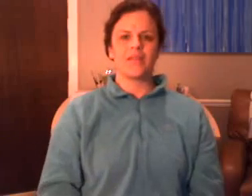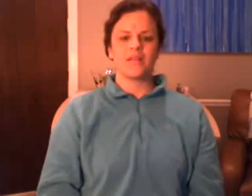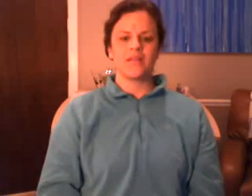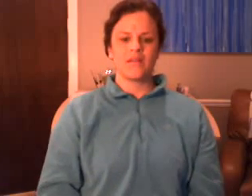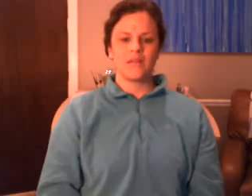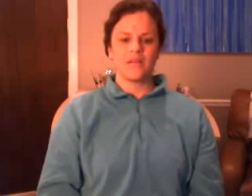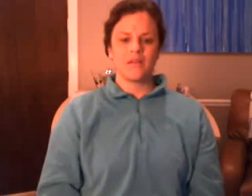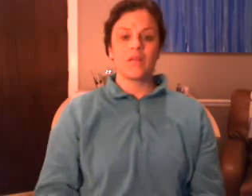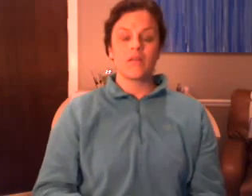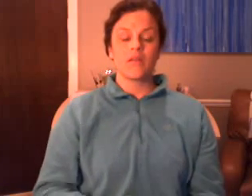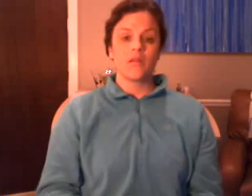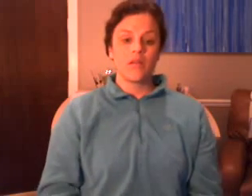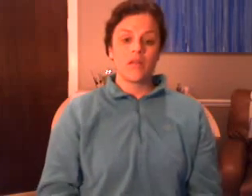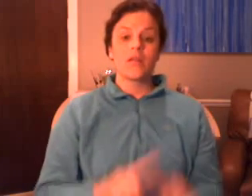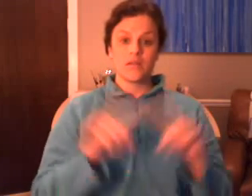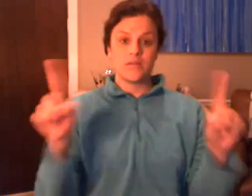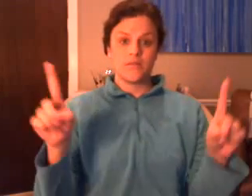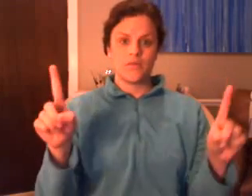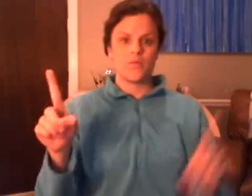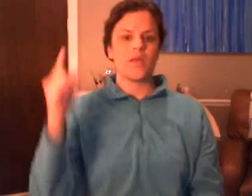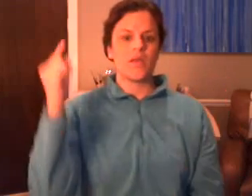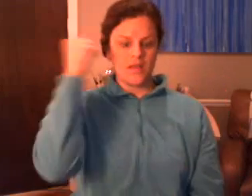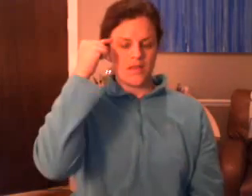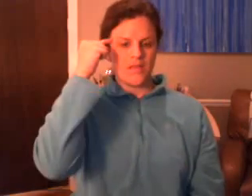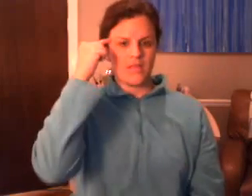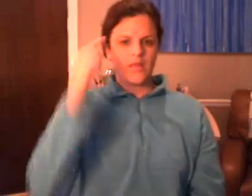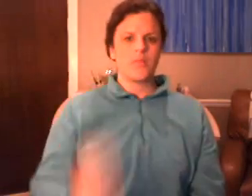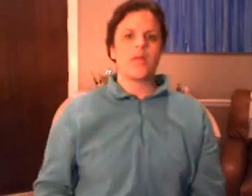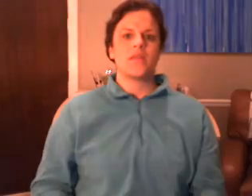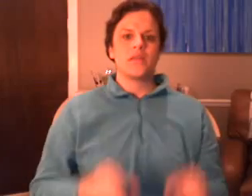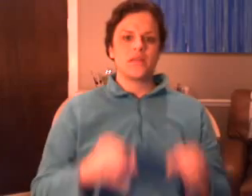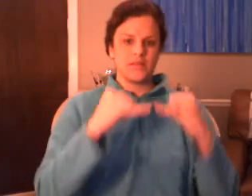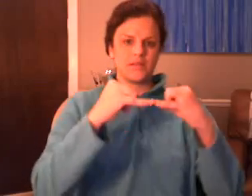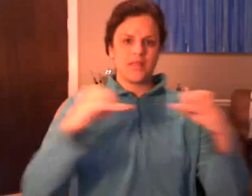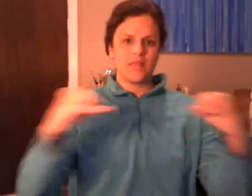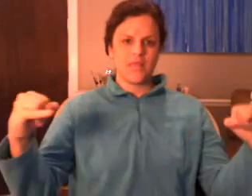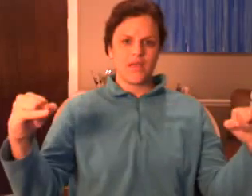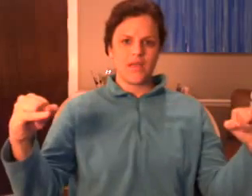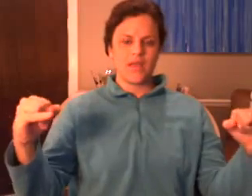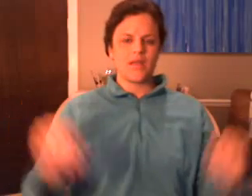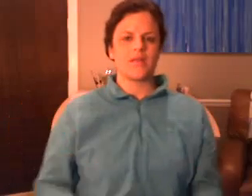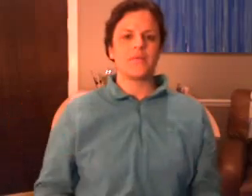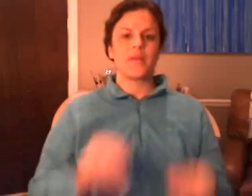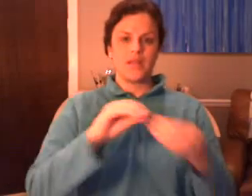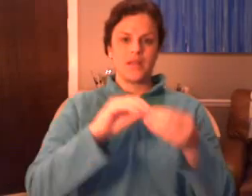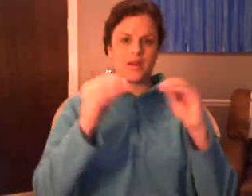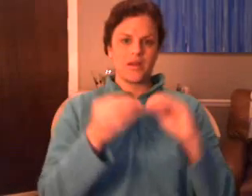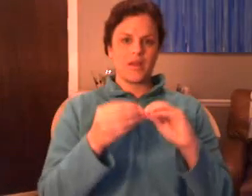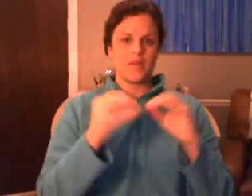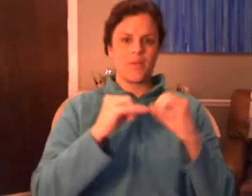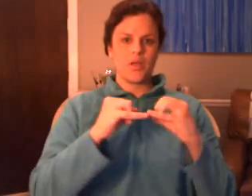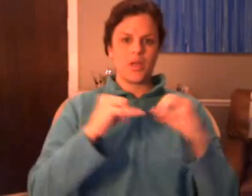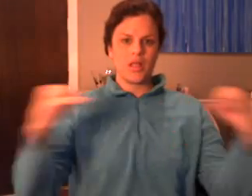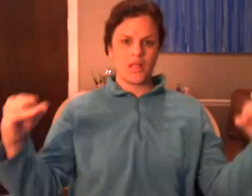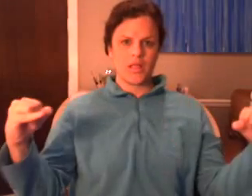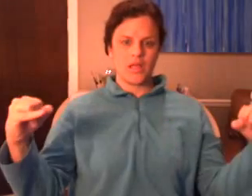head when I forget. I don't have it memorized. So number line, I just write all the numbers in order, and I go